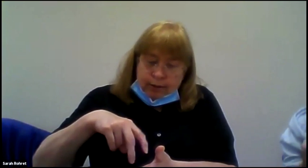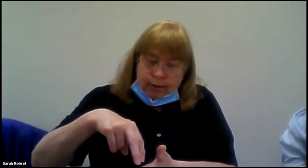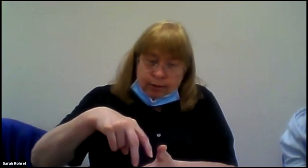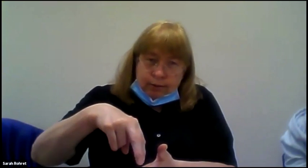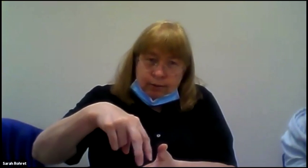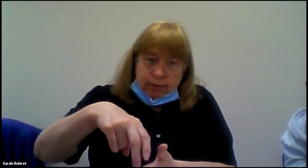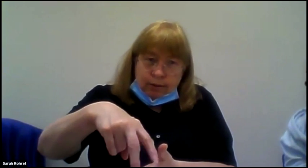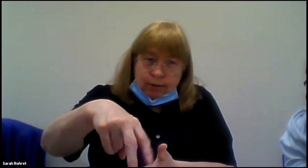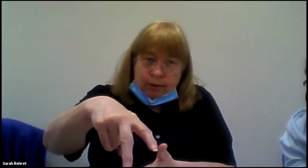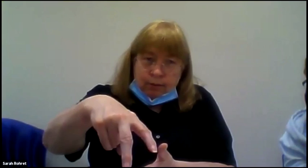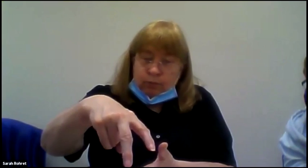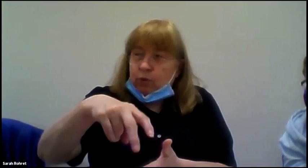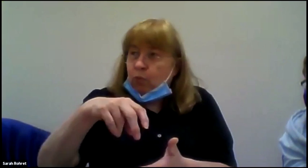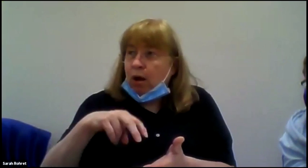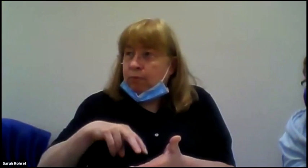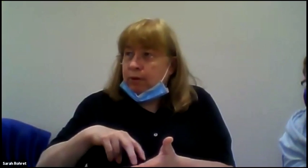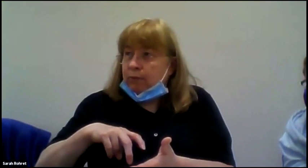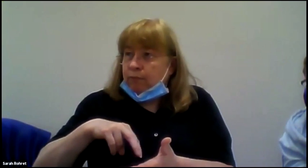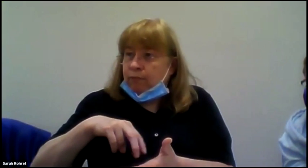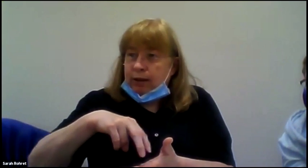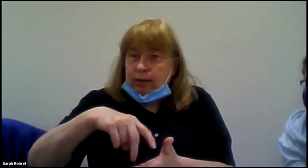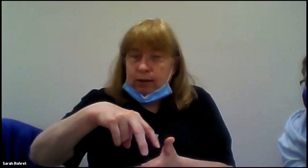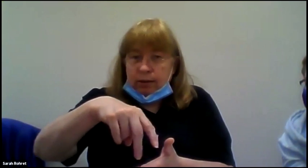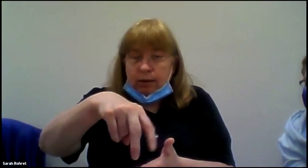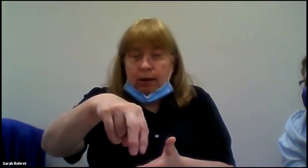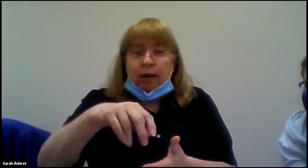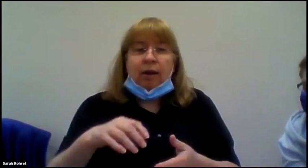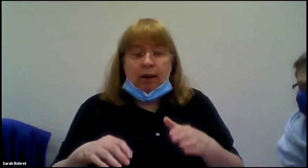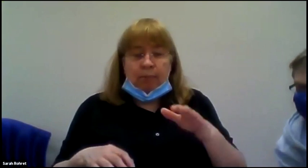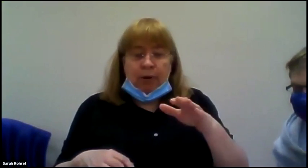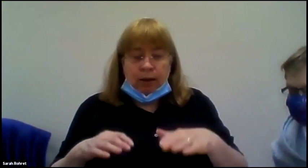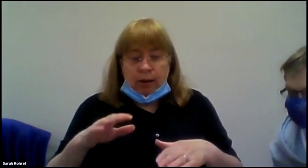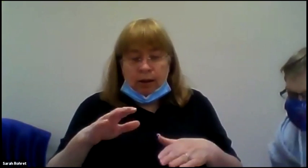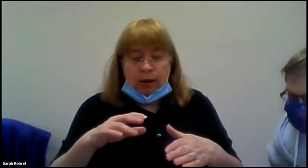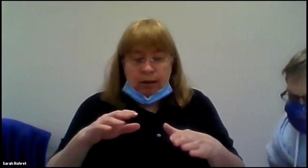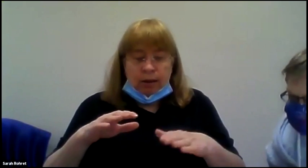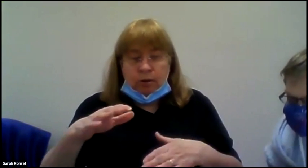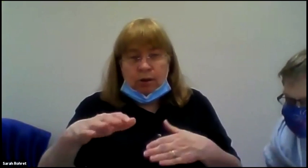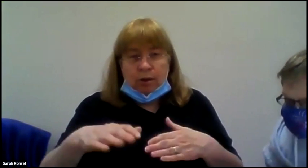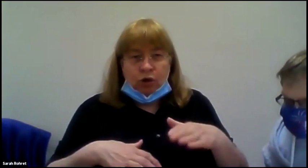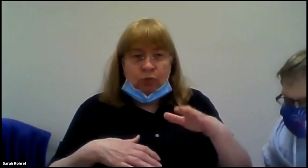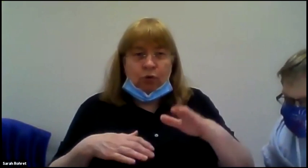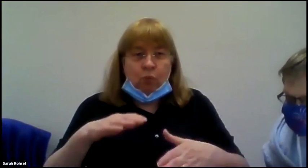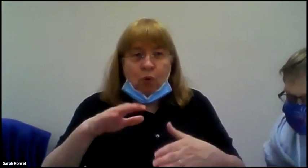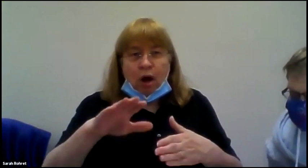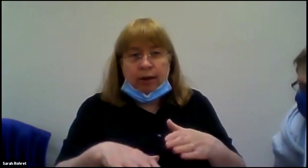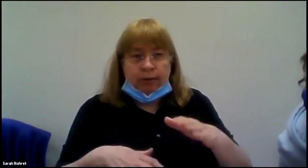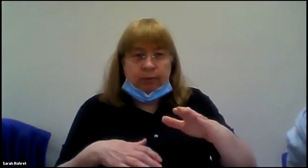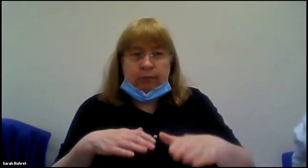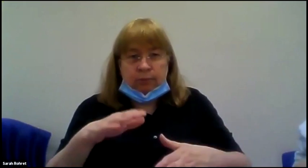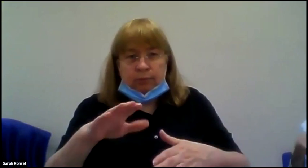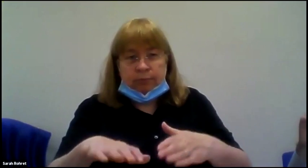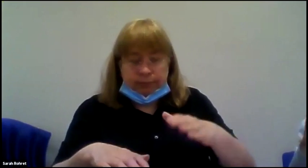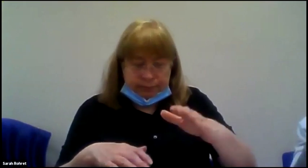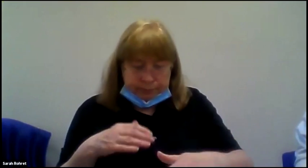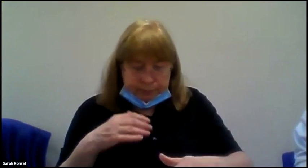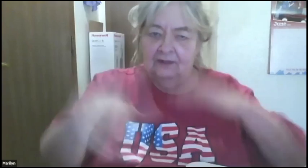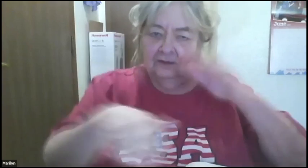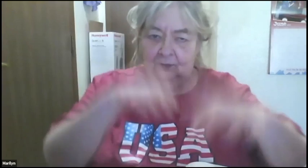this to walk with their feet. Right. But this is just a general walking. I thought it